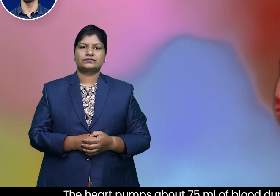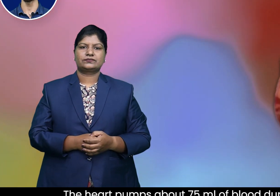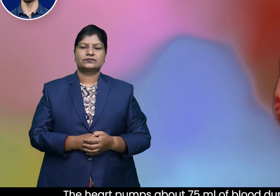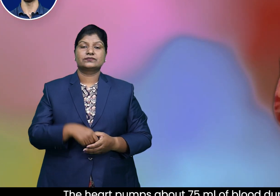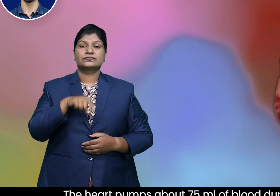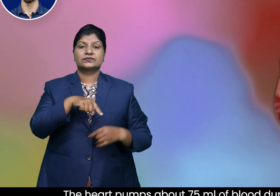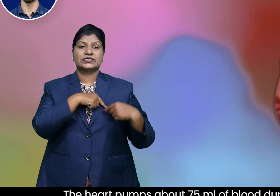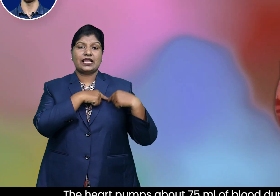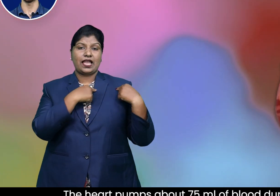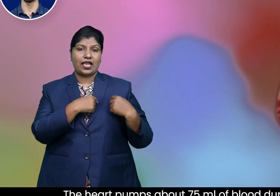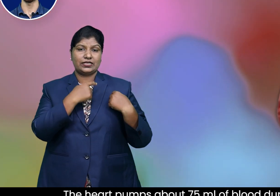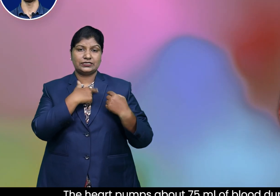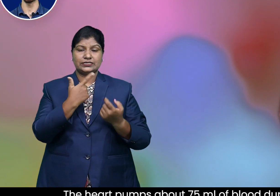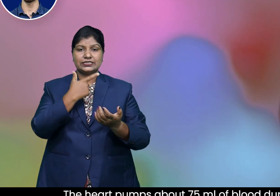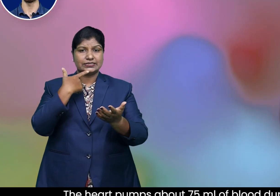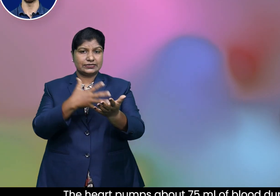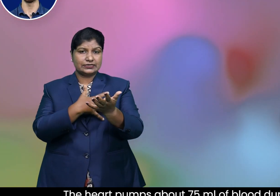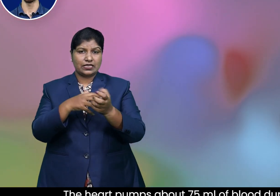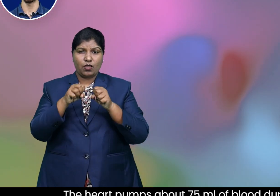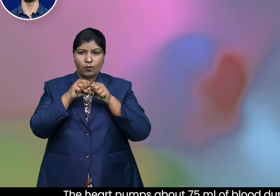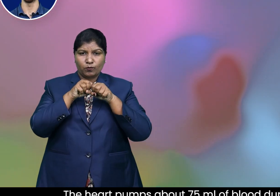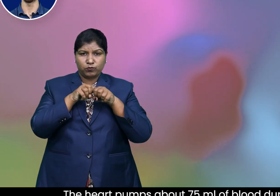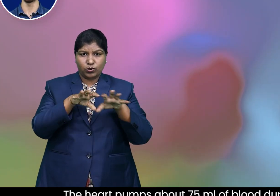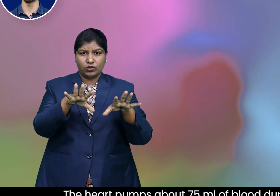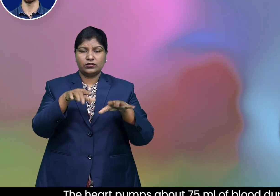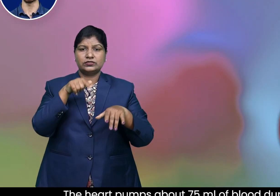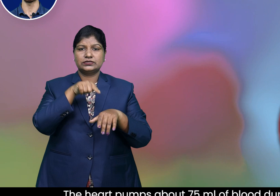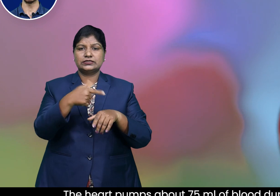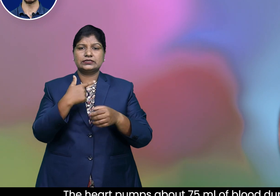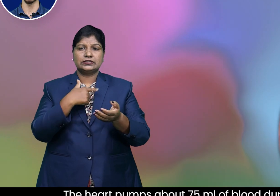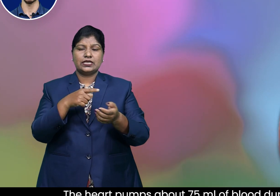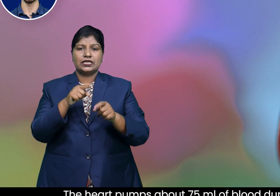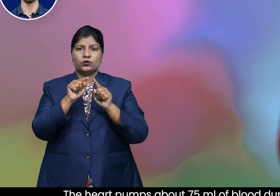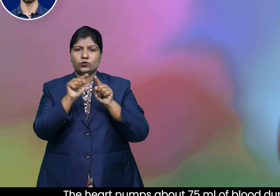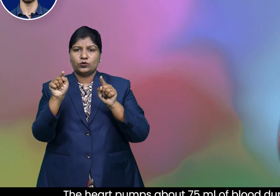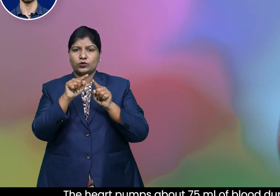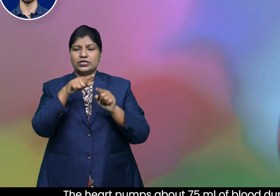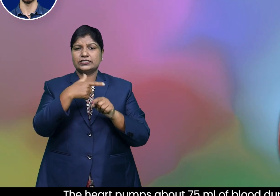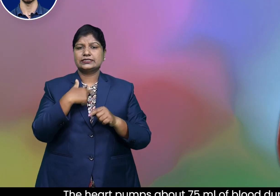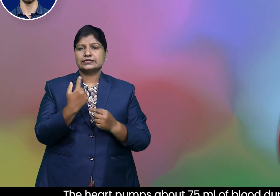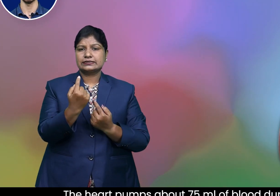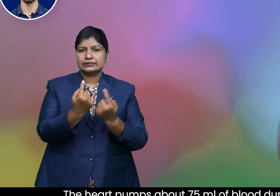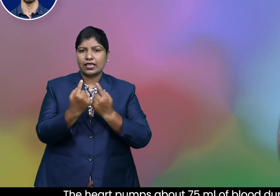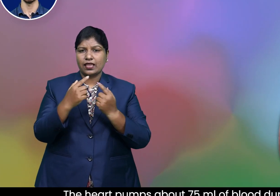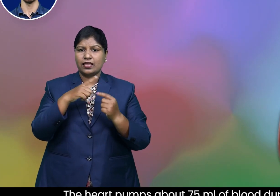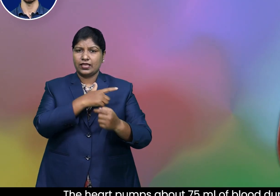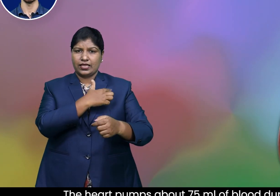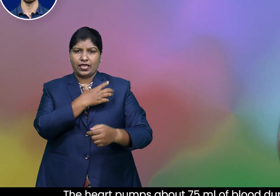The heart pumps about 75 ml of blood during each beat.